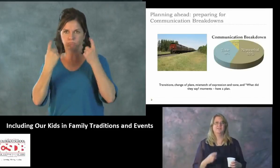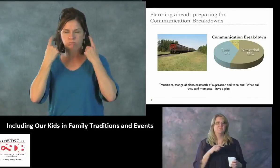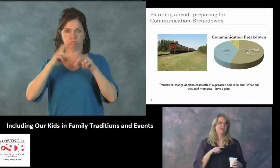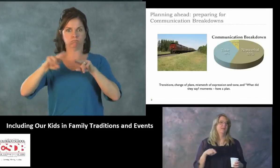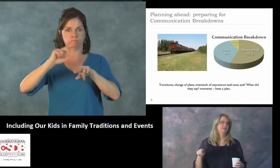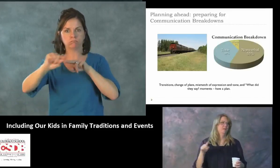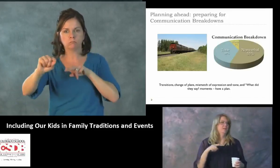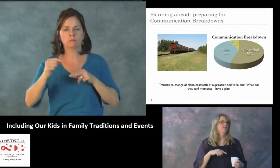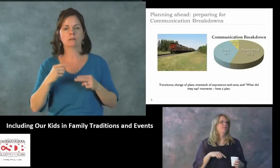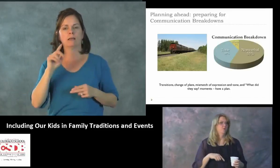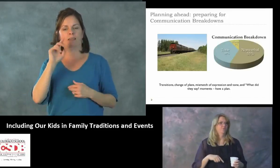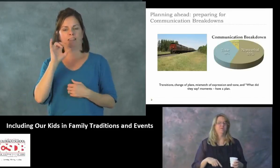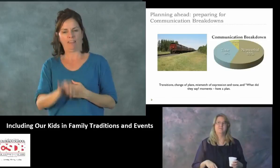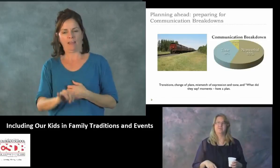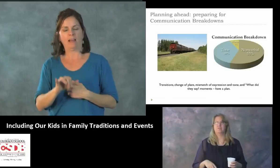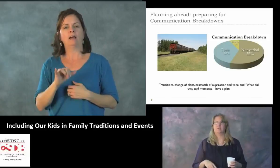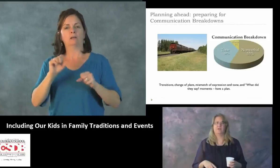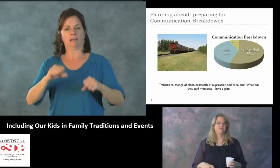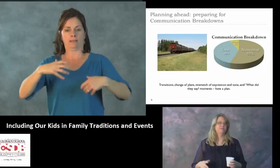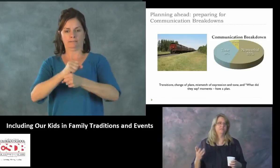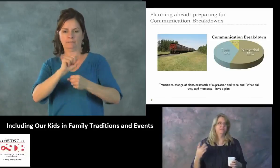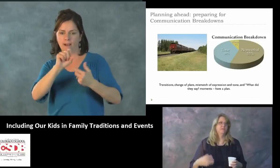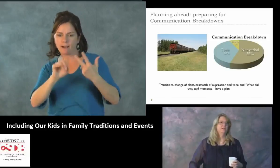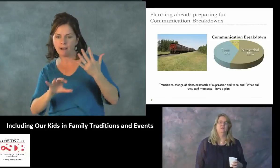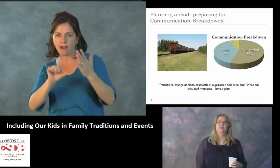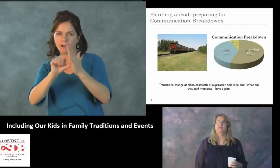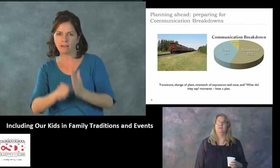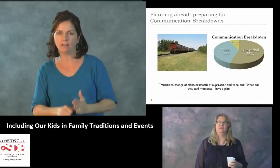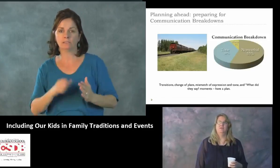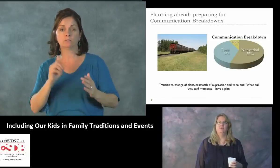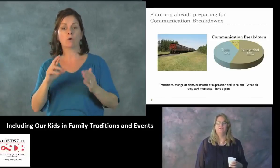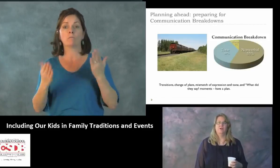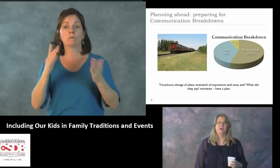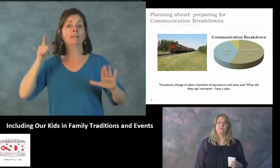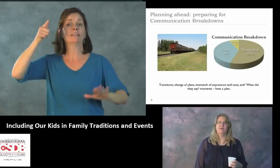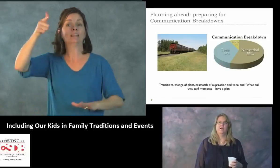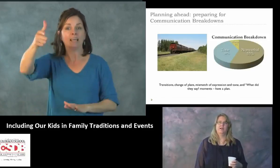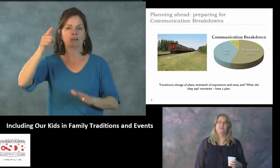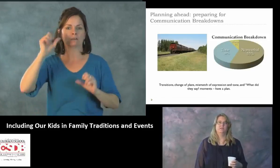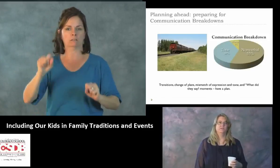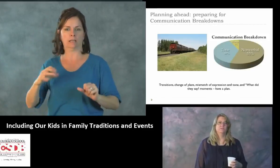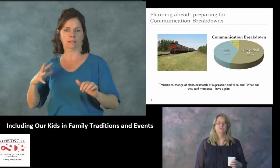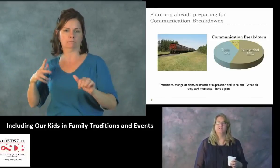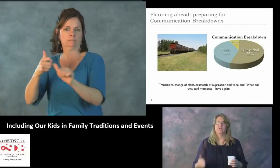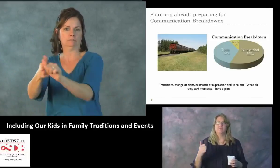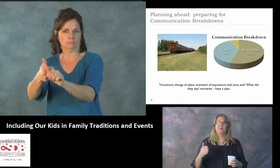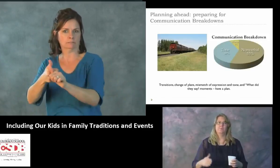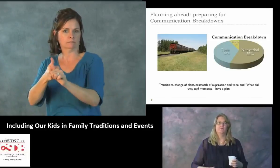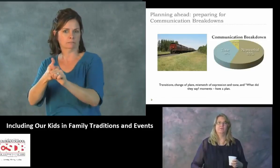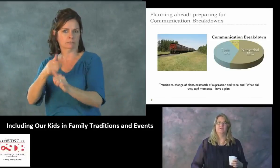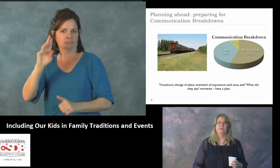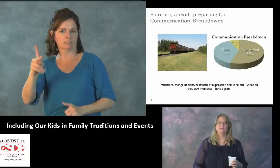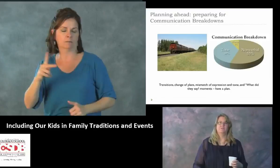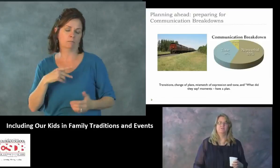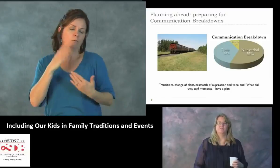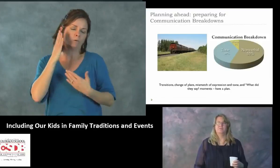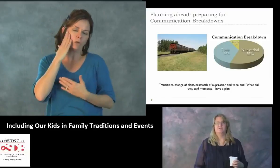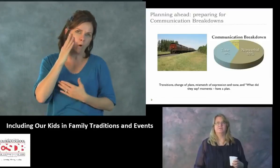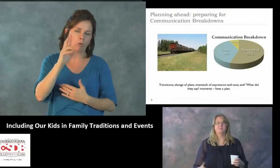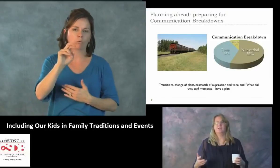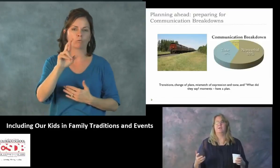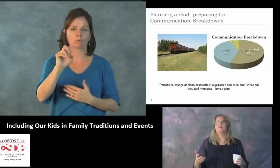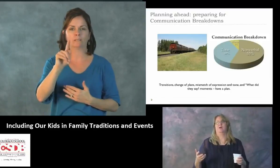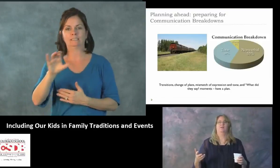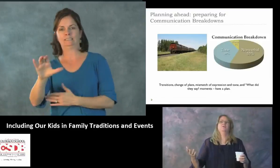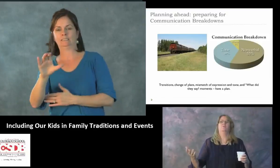conversation and explain the old family story of, the dog that got out and Grandpa went running down the street with